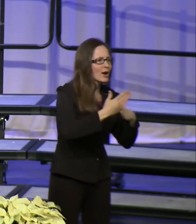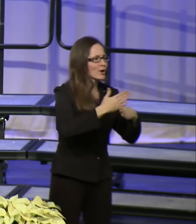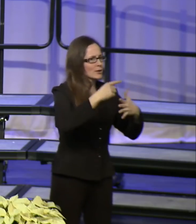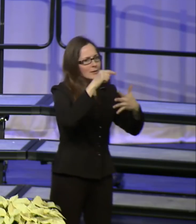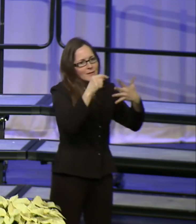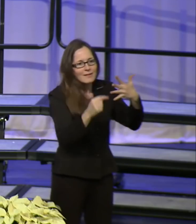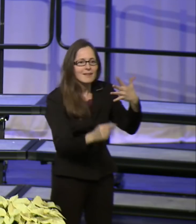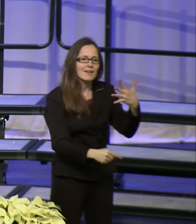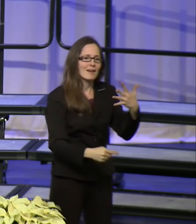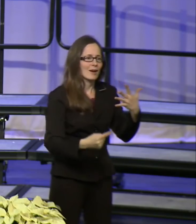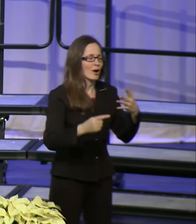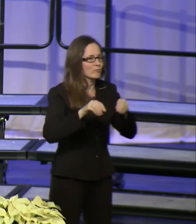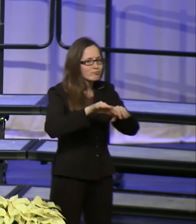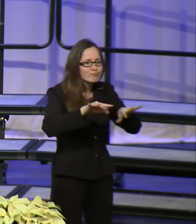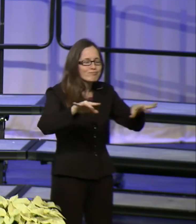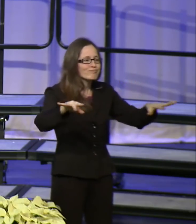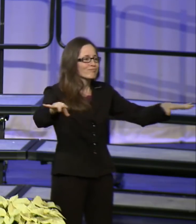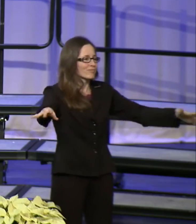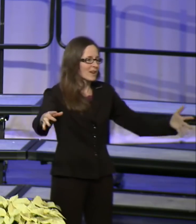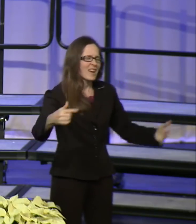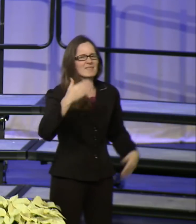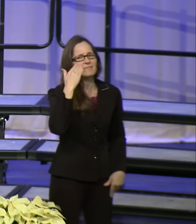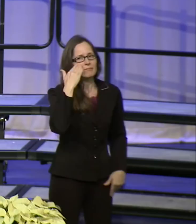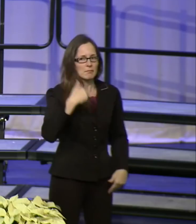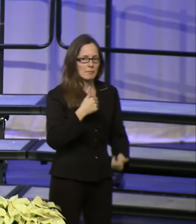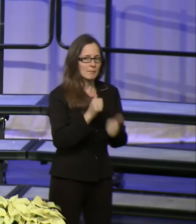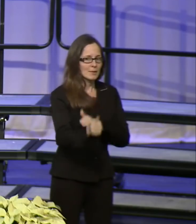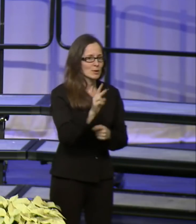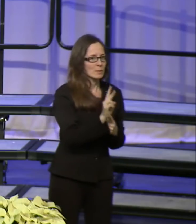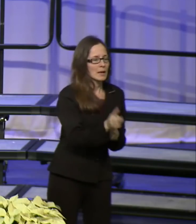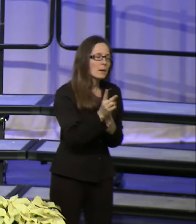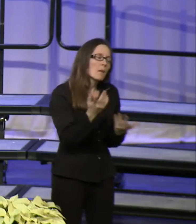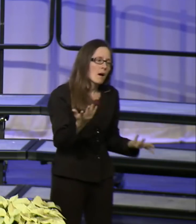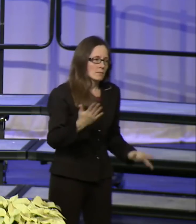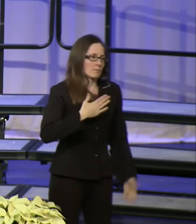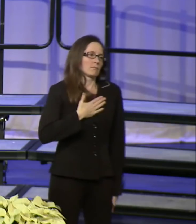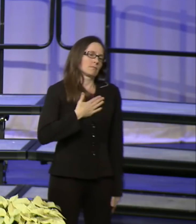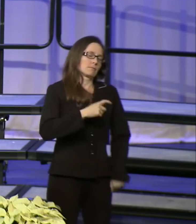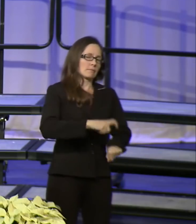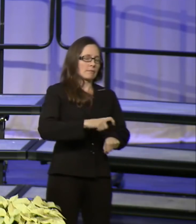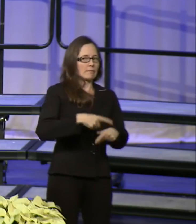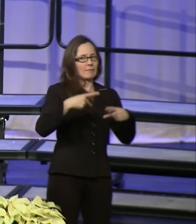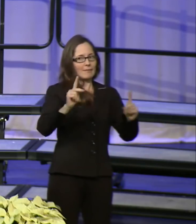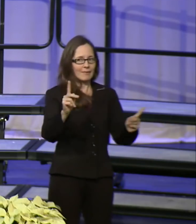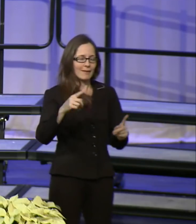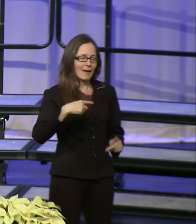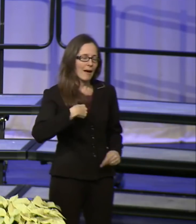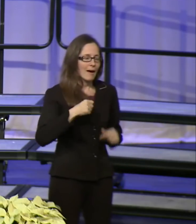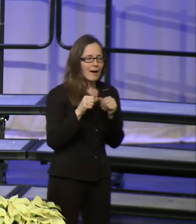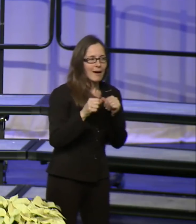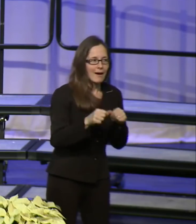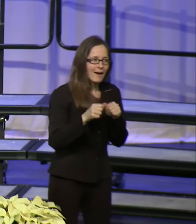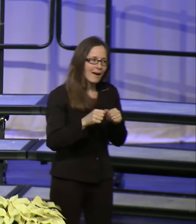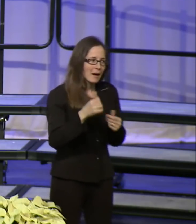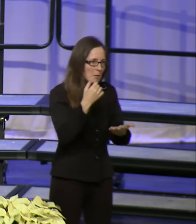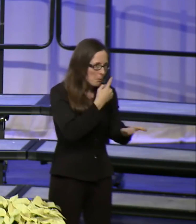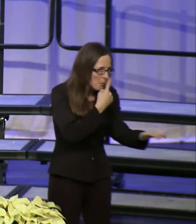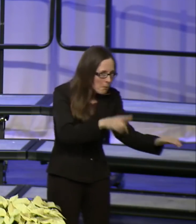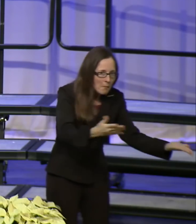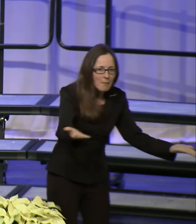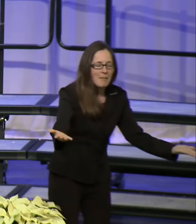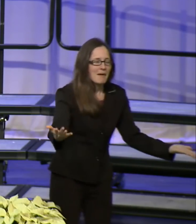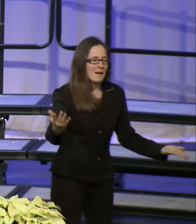thank you all so much. I know I'm over my 2 minutes, but this is my time, so I'm gonna keep going if you don't mind. They told us we had 2 minutes, but I'm gonna keep